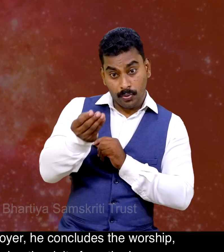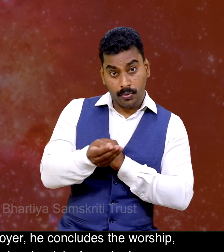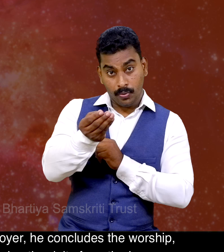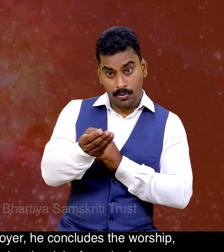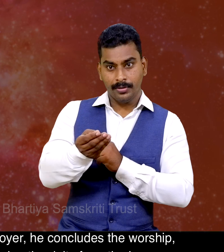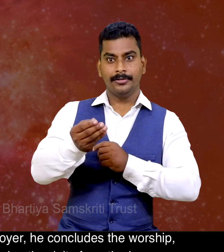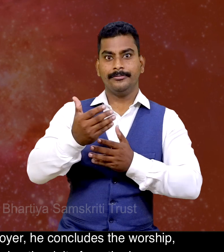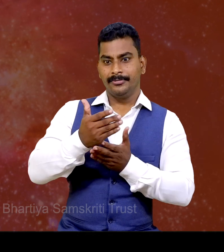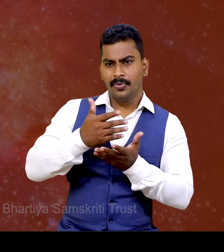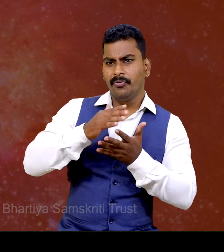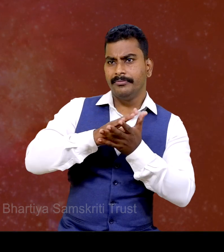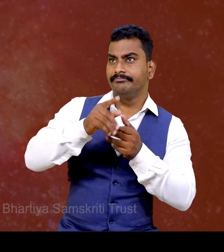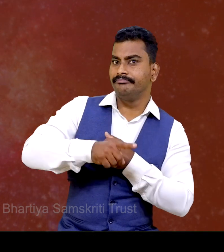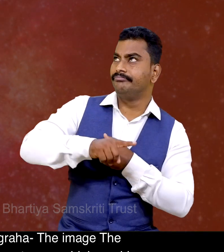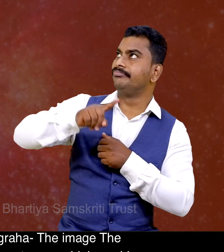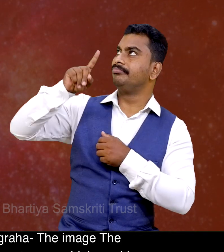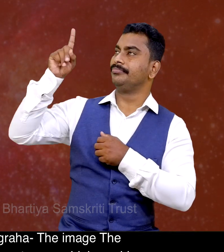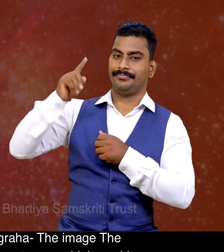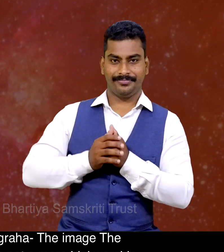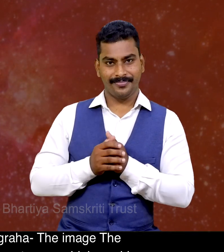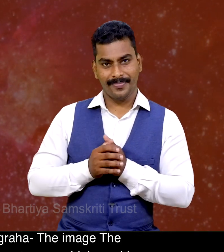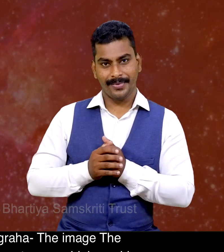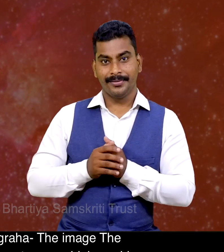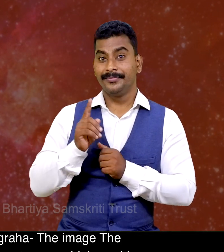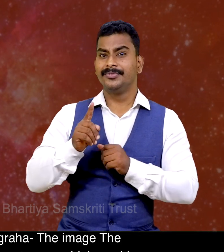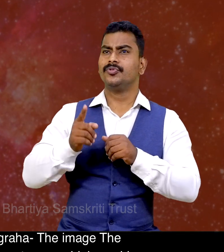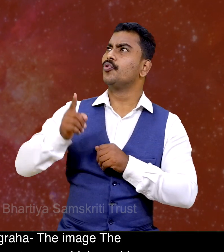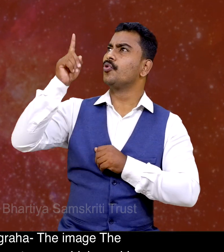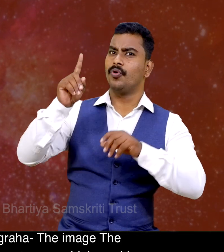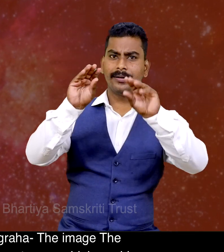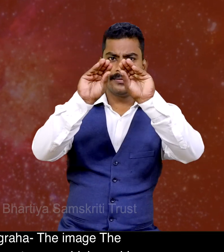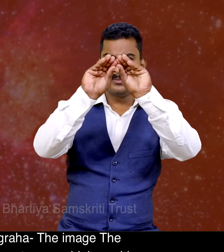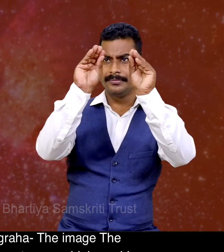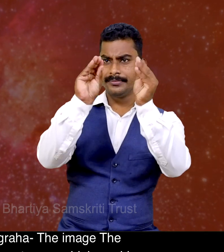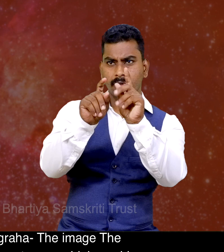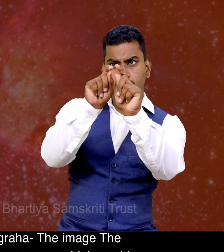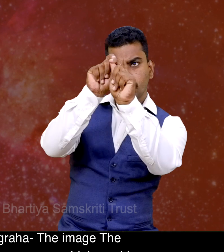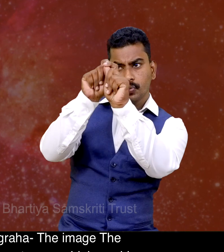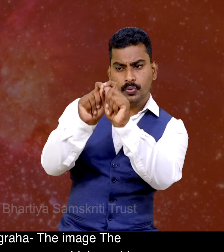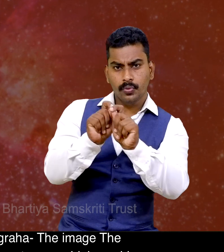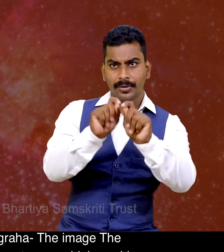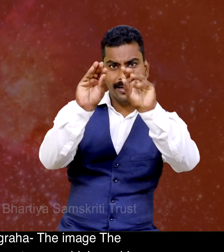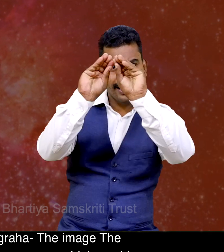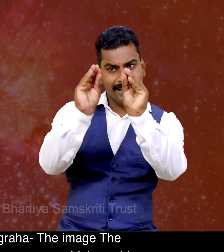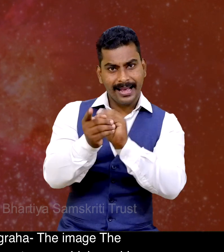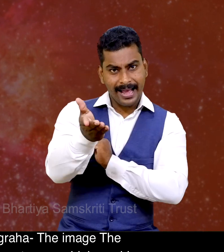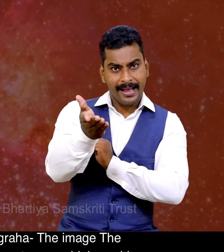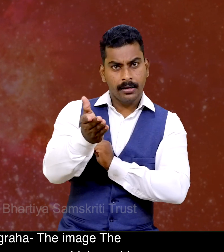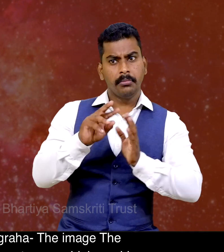the image. The image or vigraha. The puja is not a mere